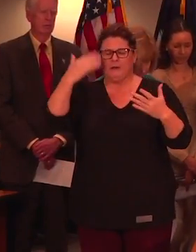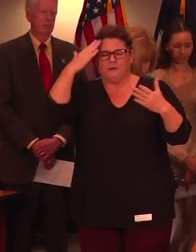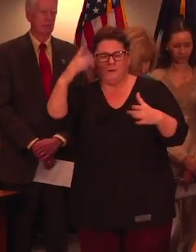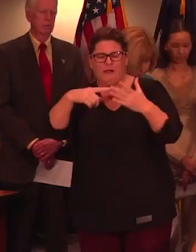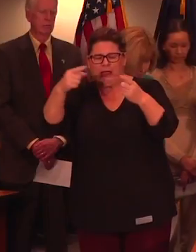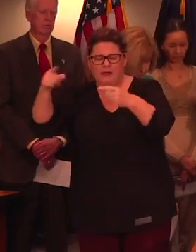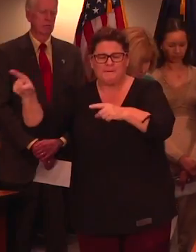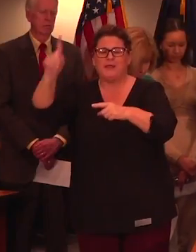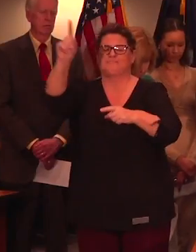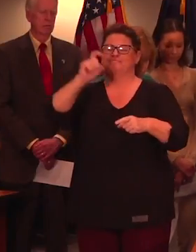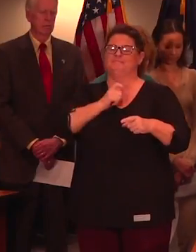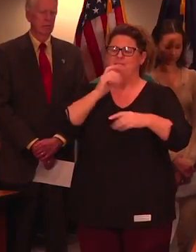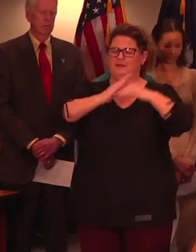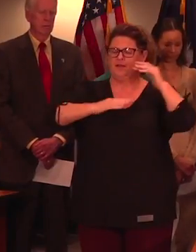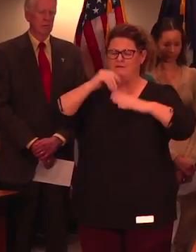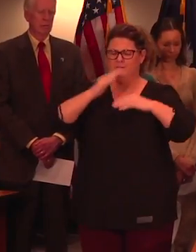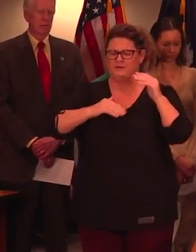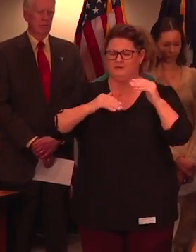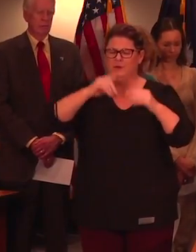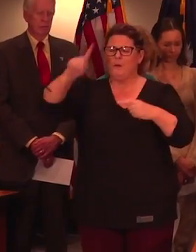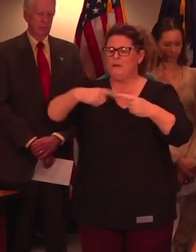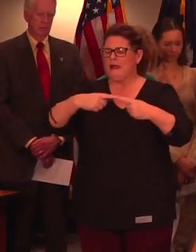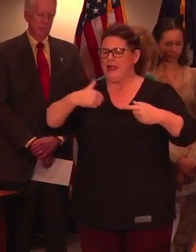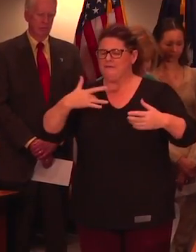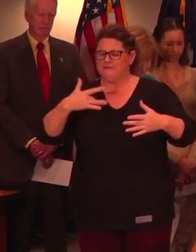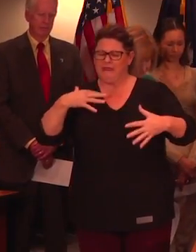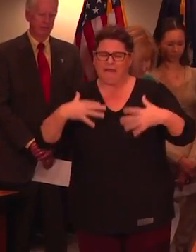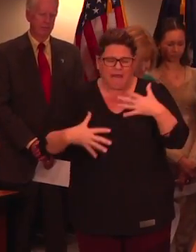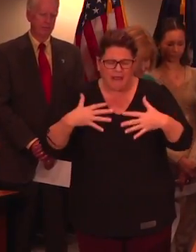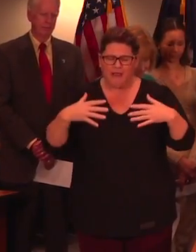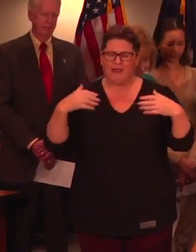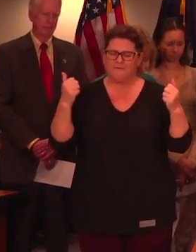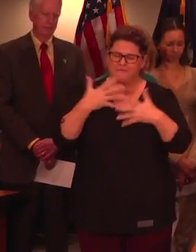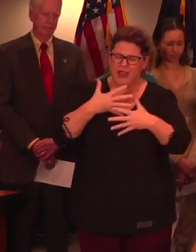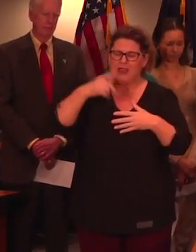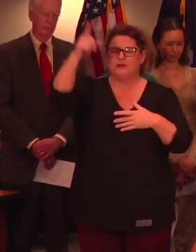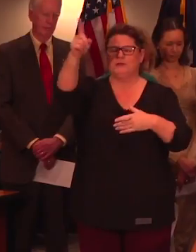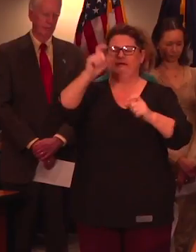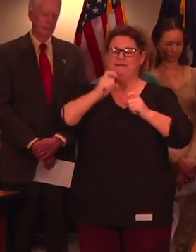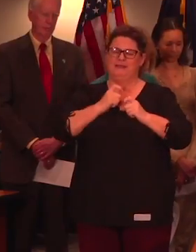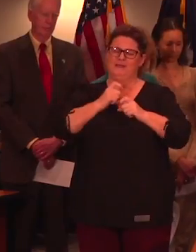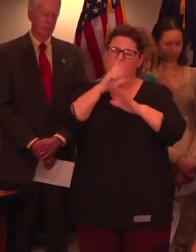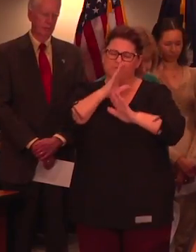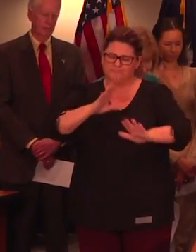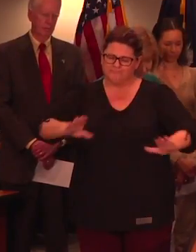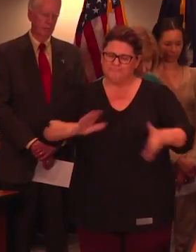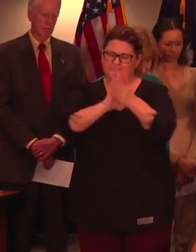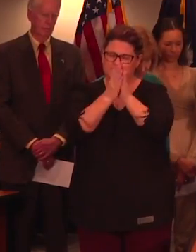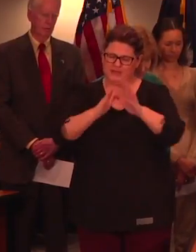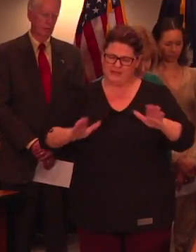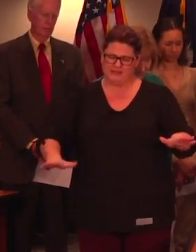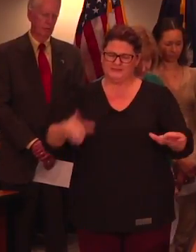you possess the power to calm the storms. You are unchanging. Pour out